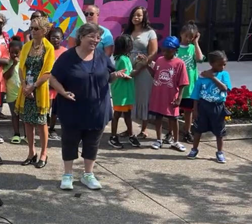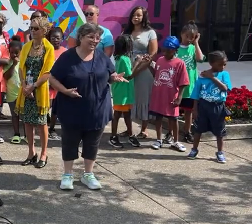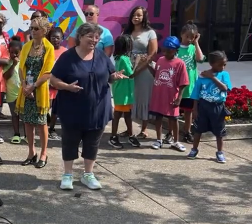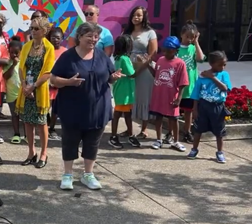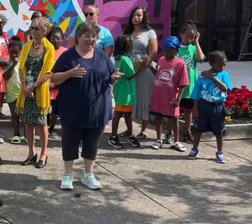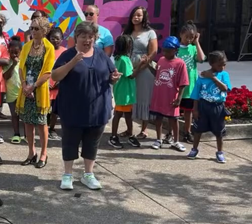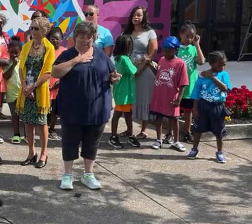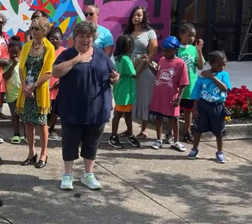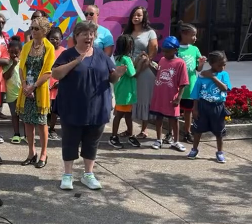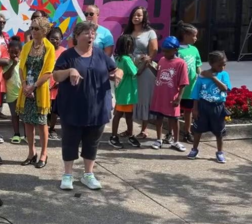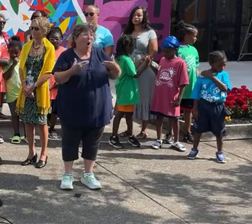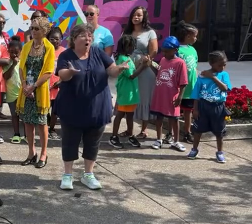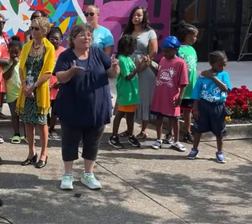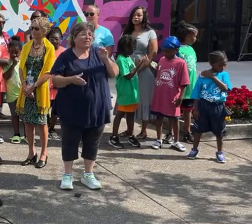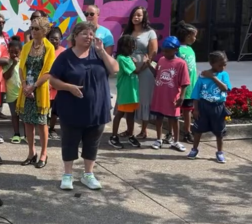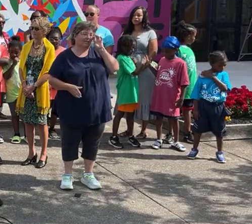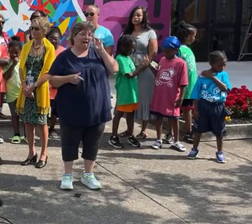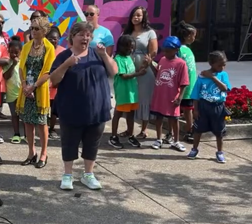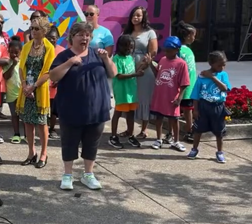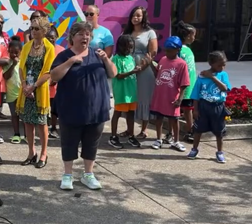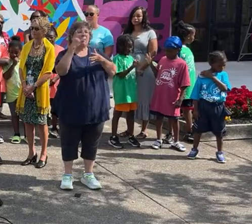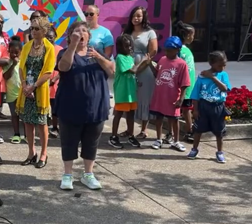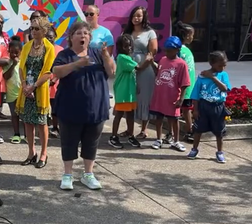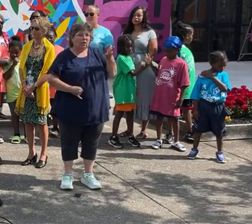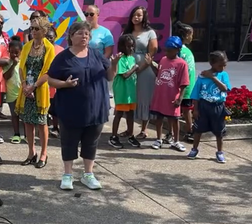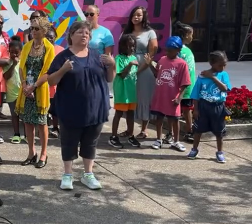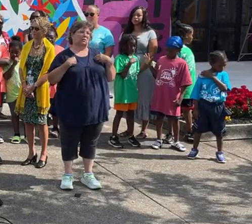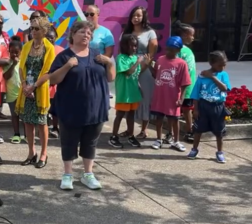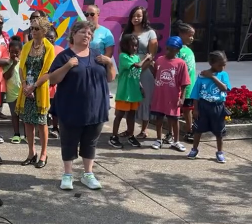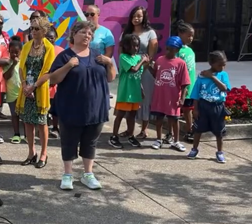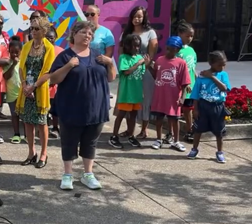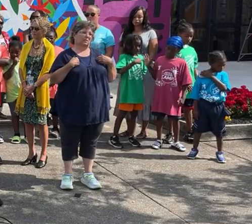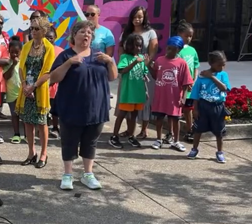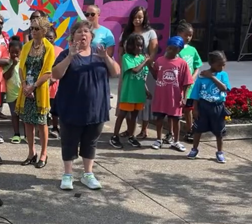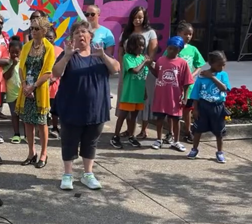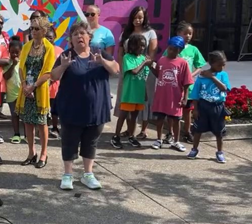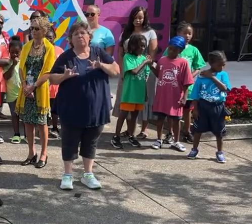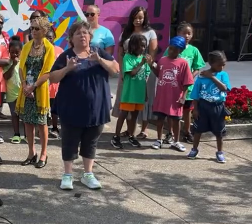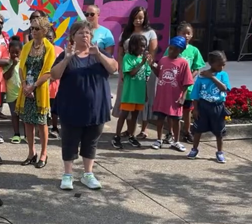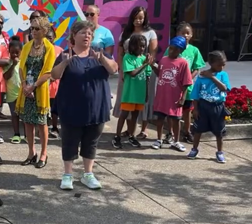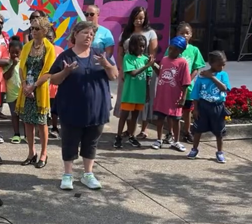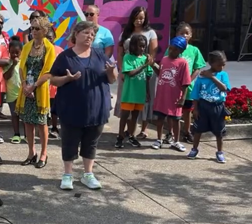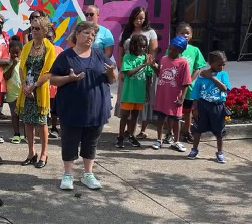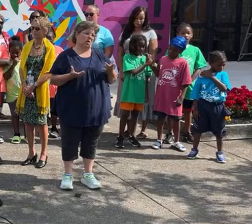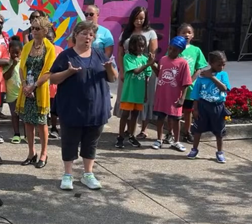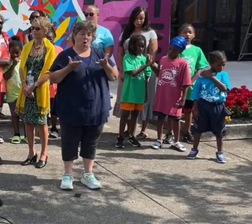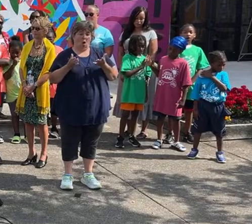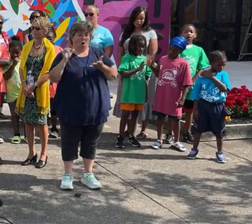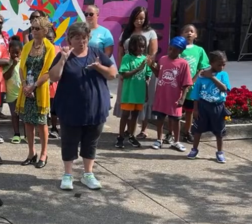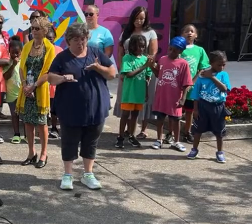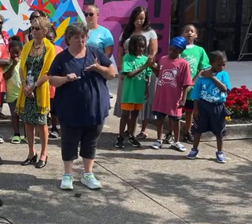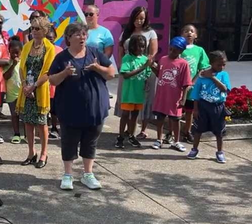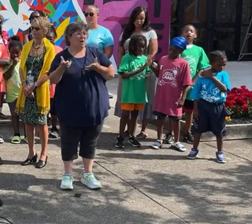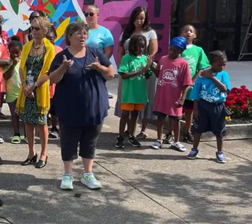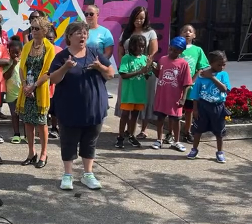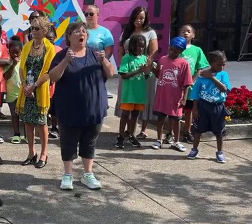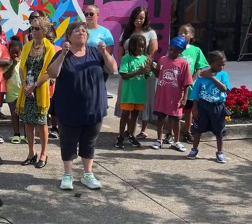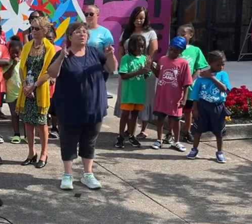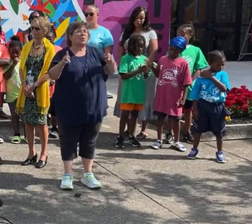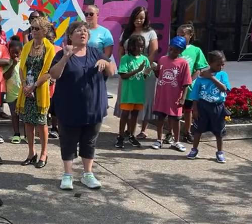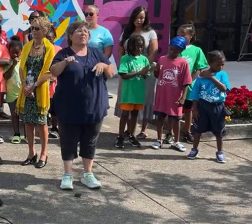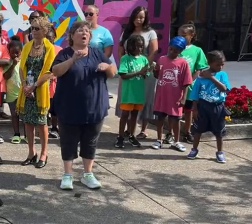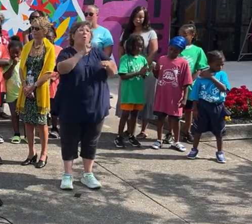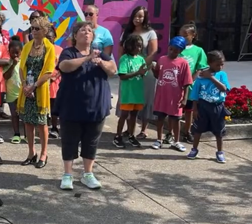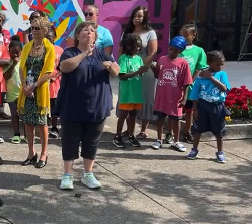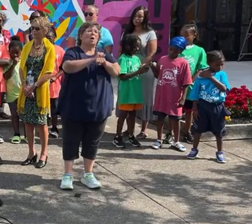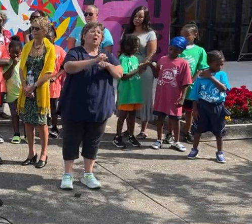I have to offer? I have the practice of art. I have the practice of empathy. And through those things and having an opportunity like this to